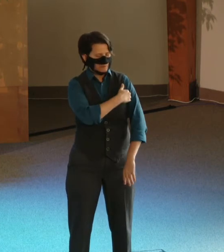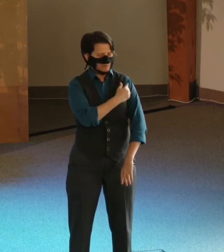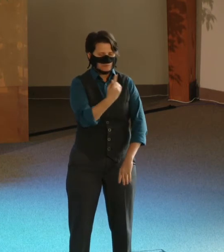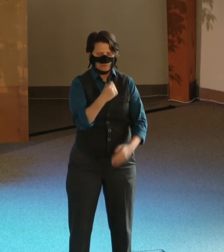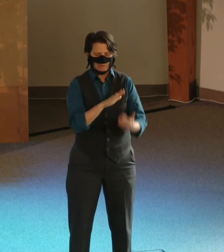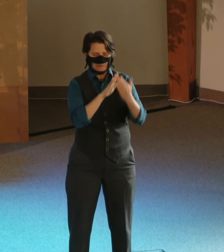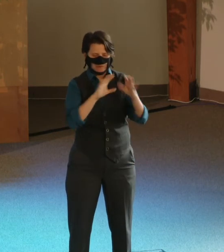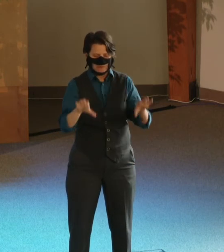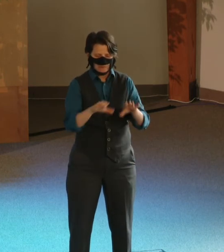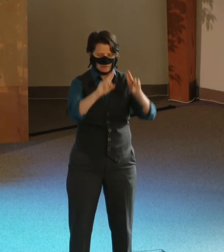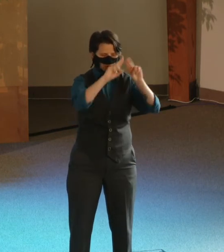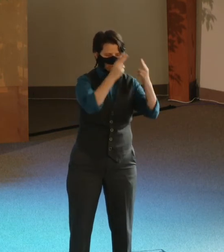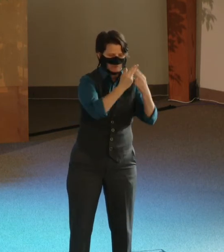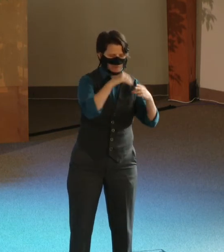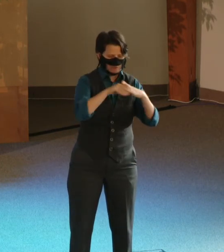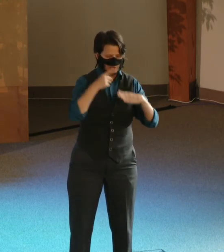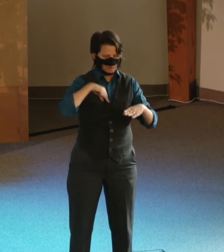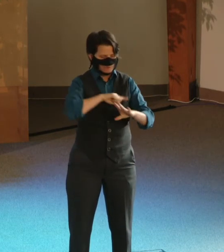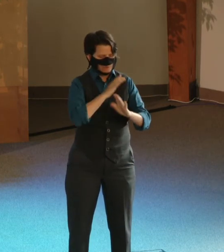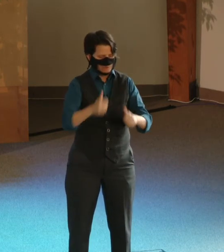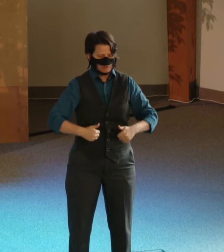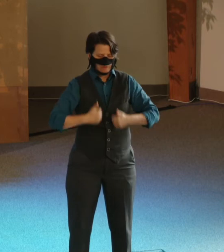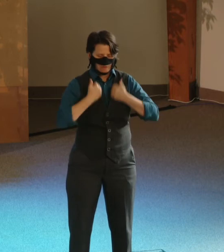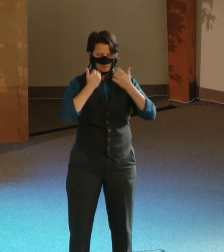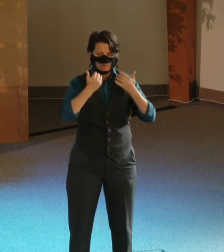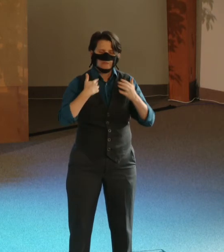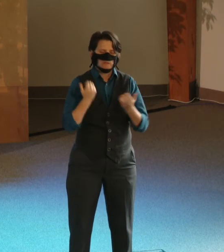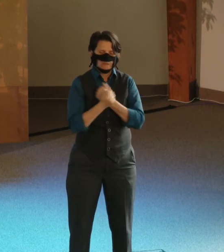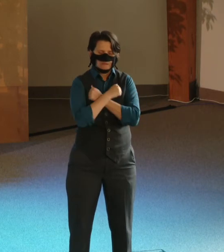universe and in our lives, a loving God.